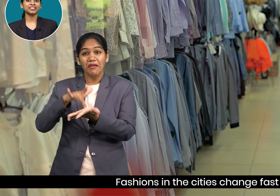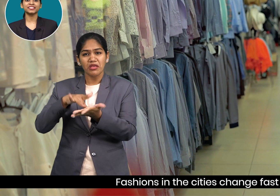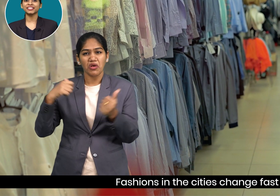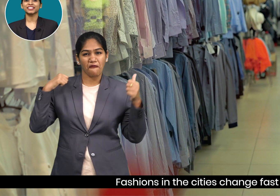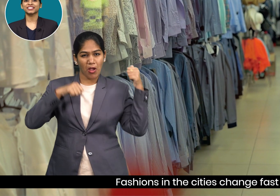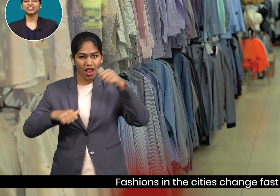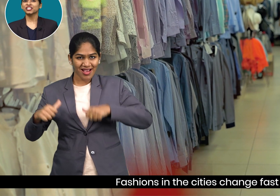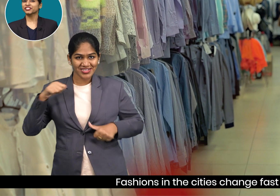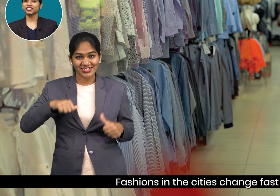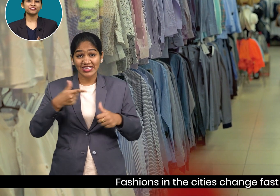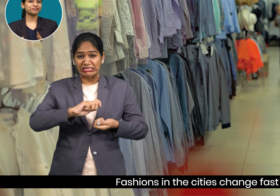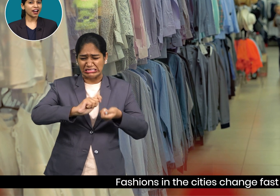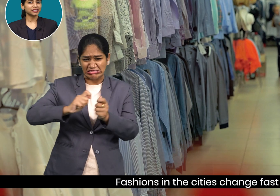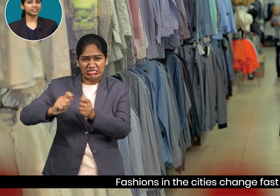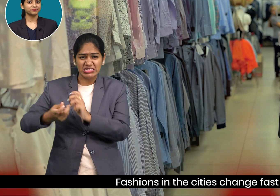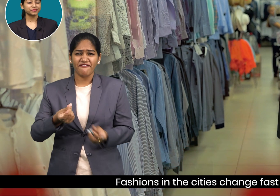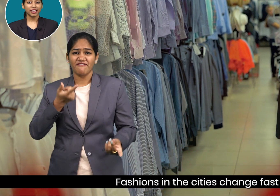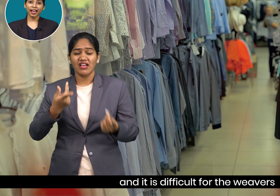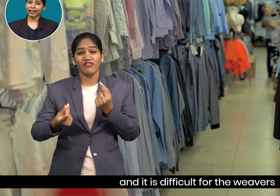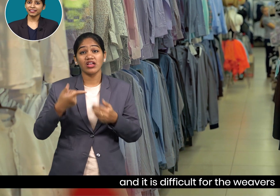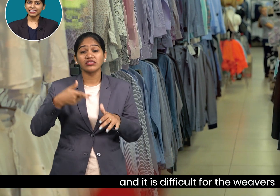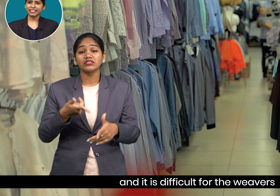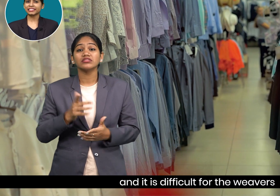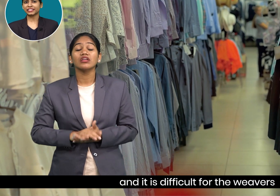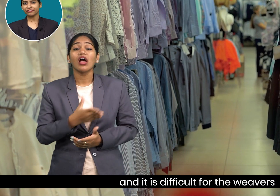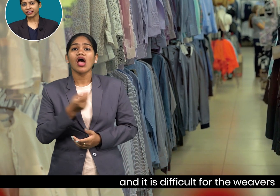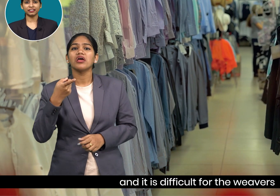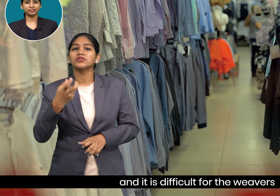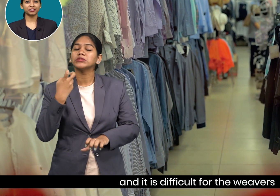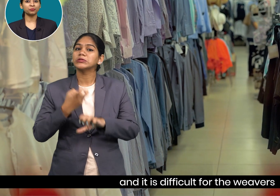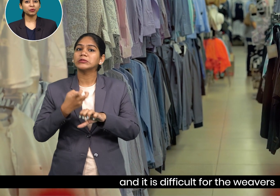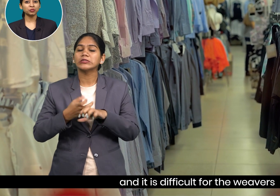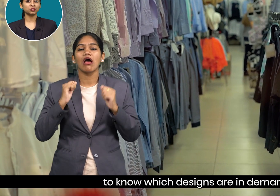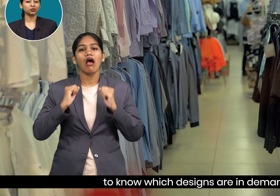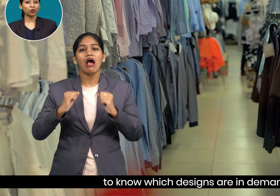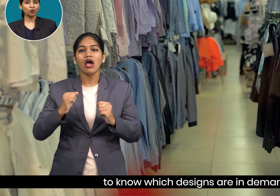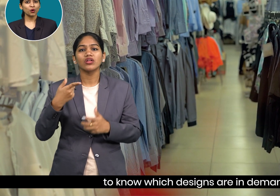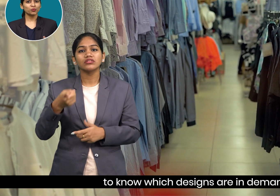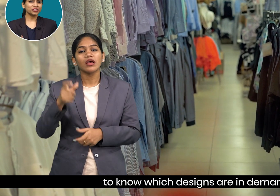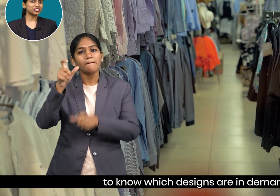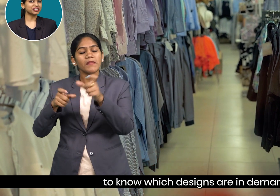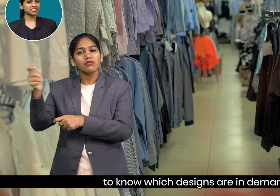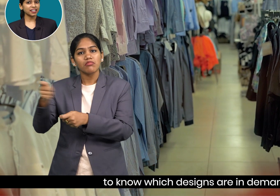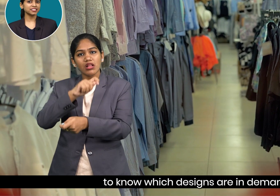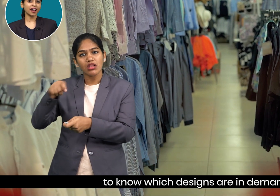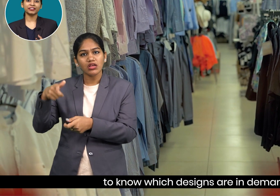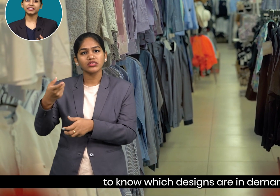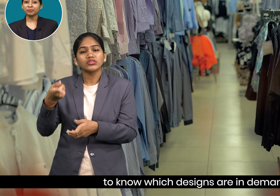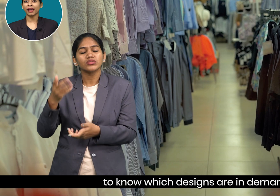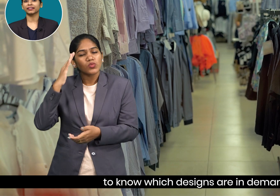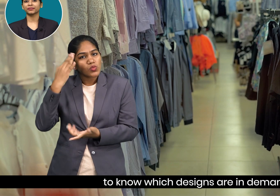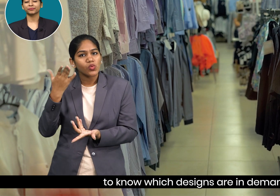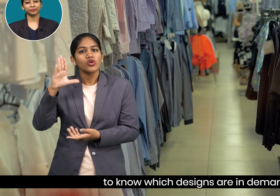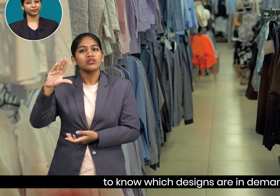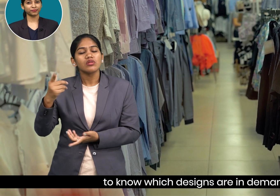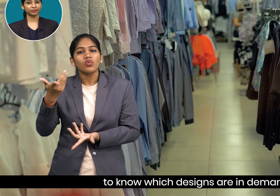Fashions in the cities change fast, and it is difficult for the weavers to know which designs are in